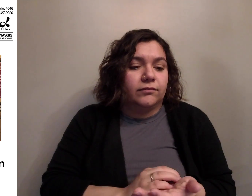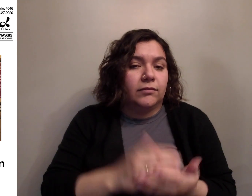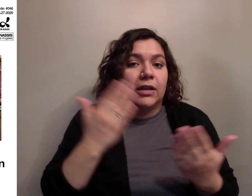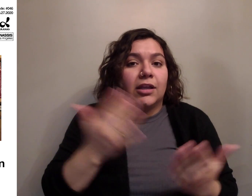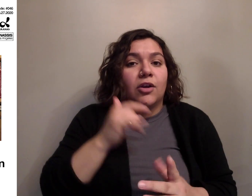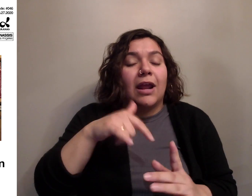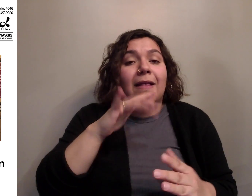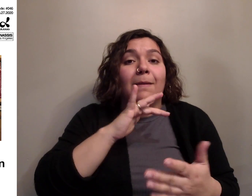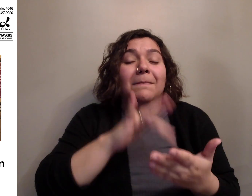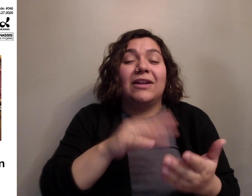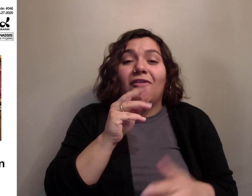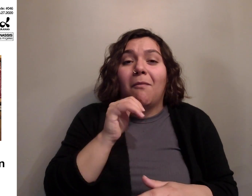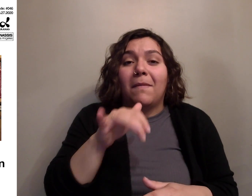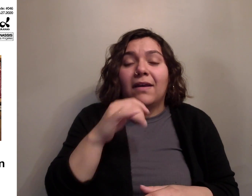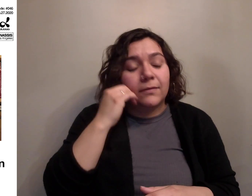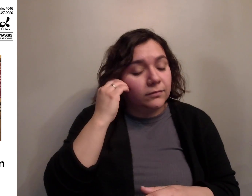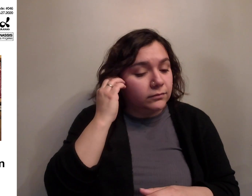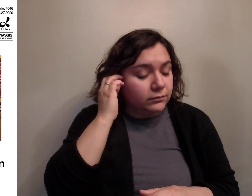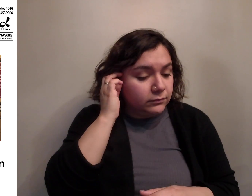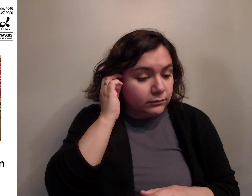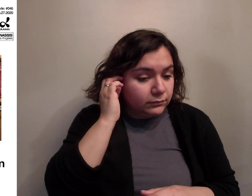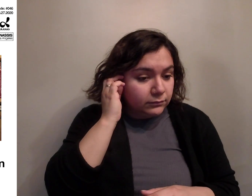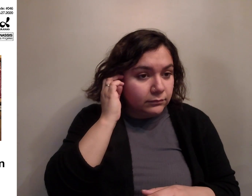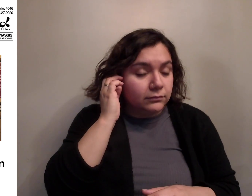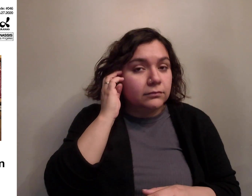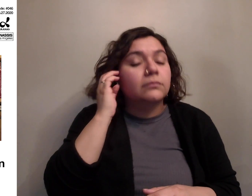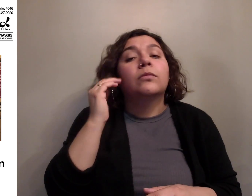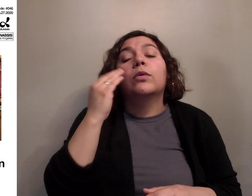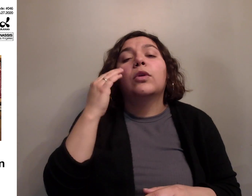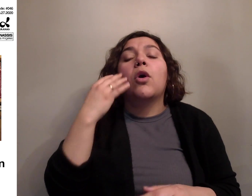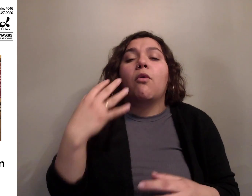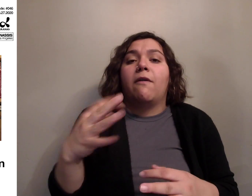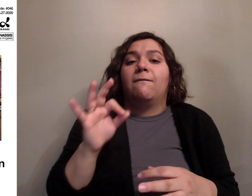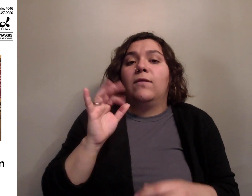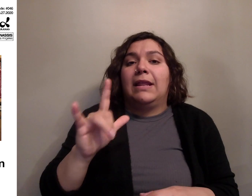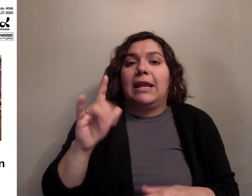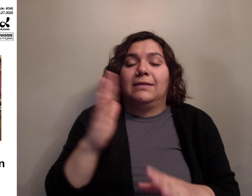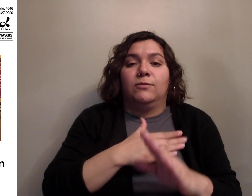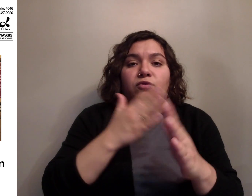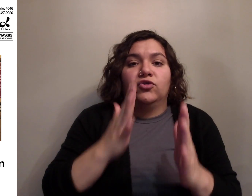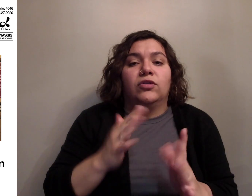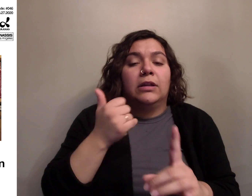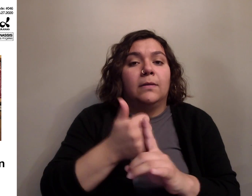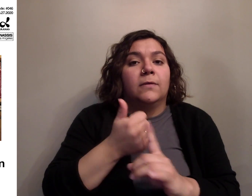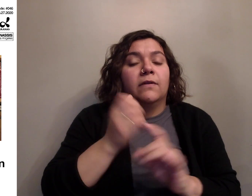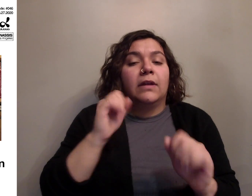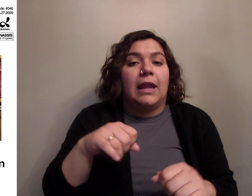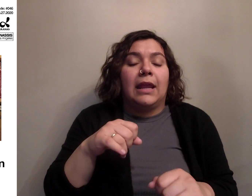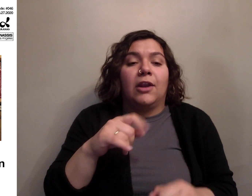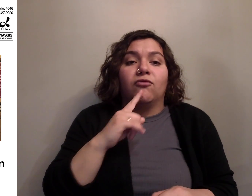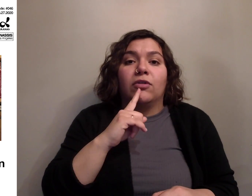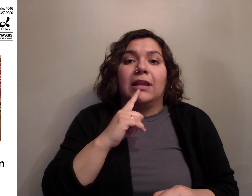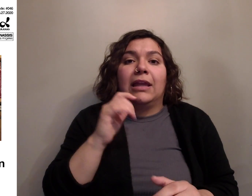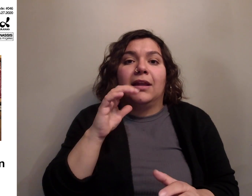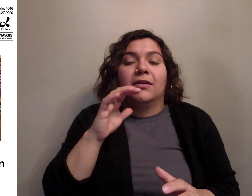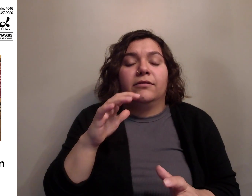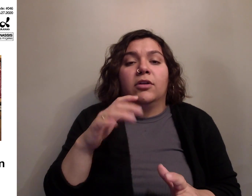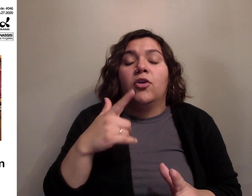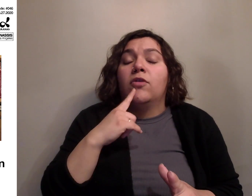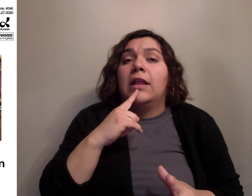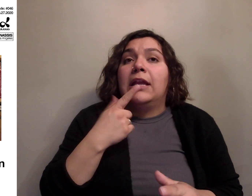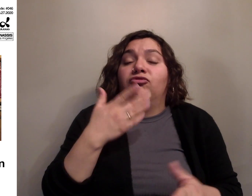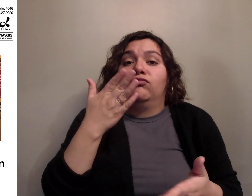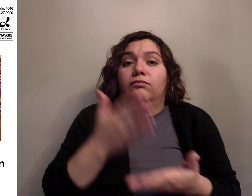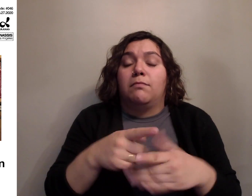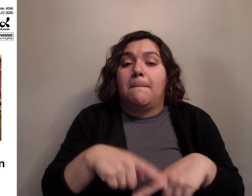is here in the middle of May. Of course, freelance musicians, their livelihoods have completely